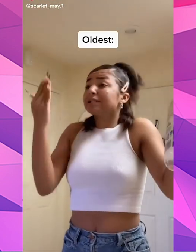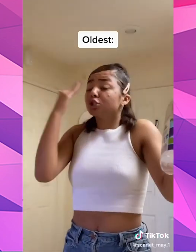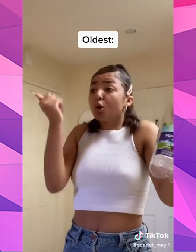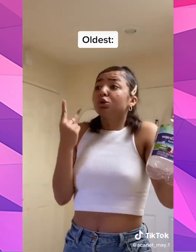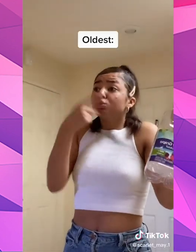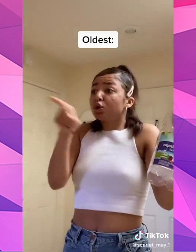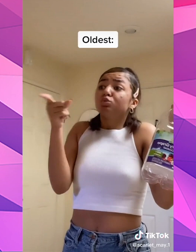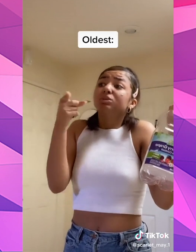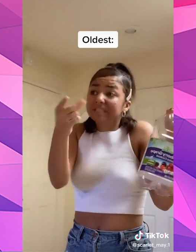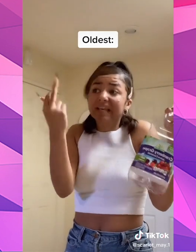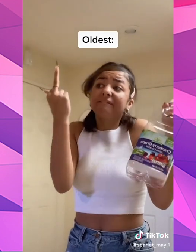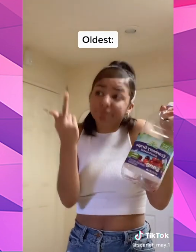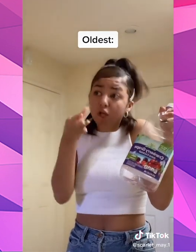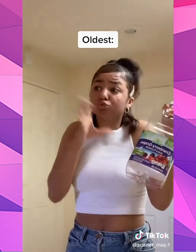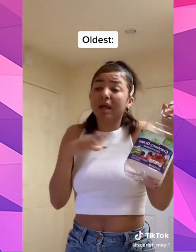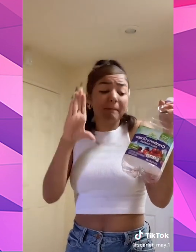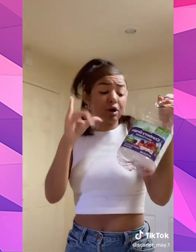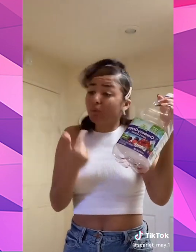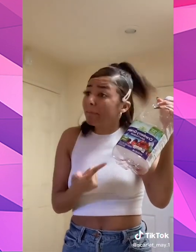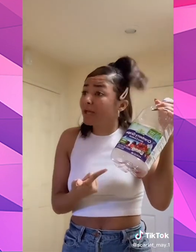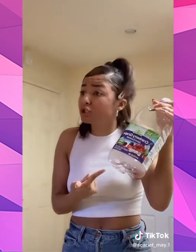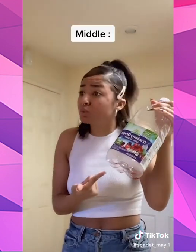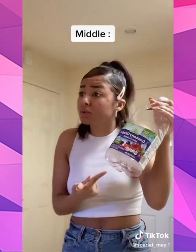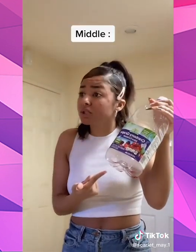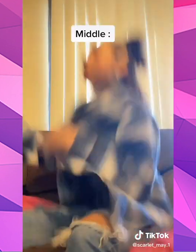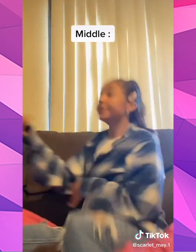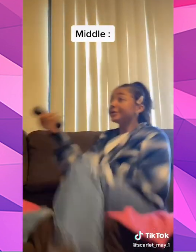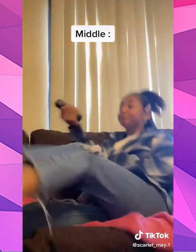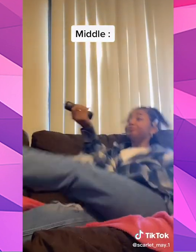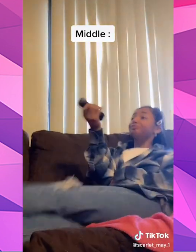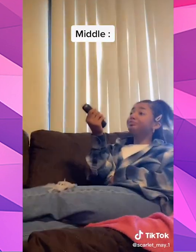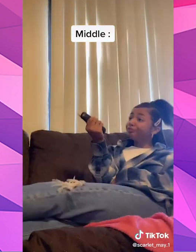I'd like to know Which one of you sneaky fucks Drank my cranberry juice